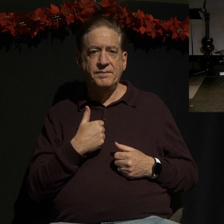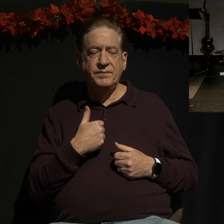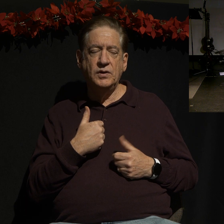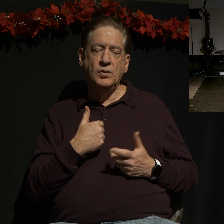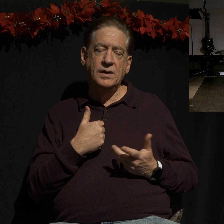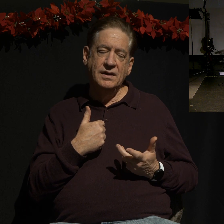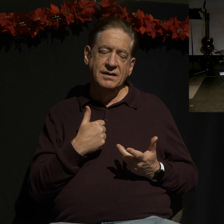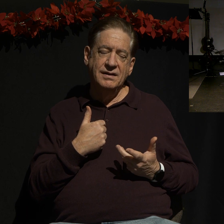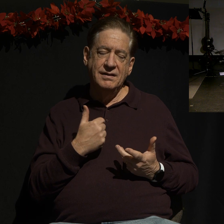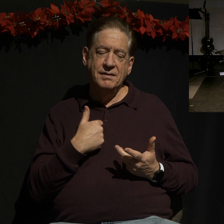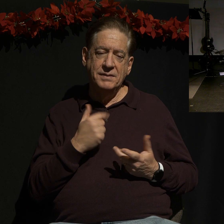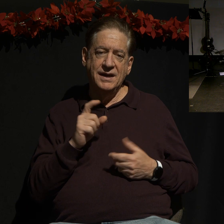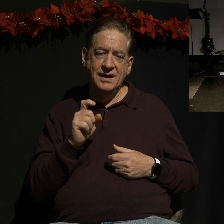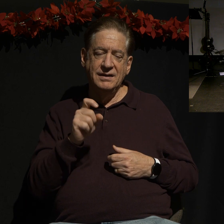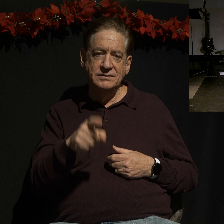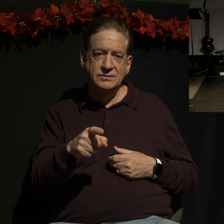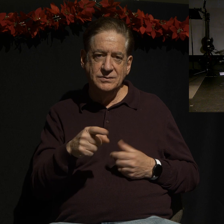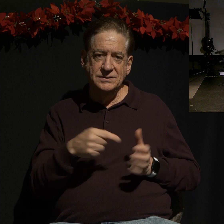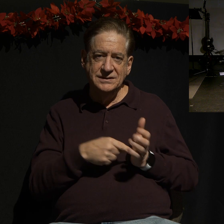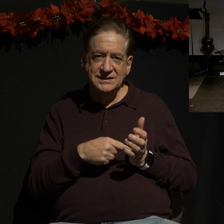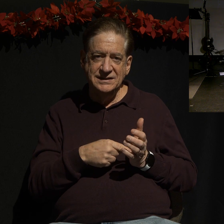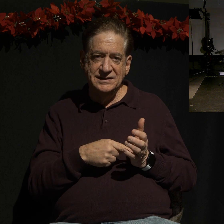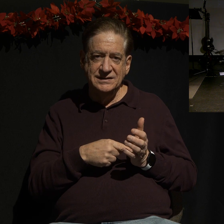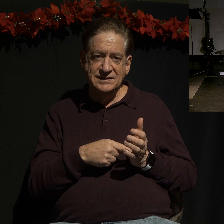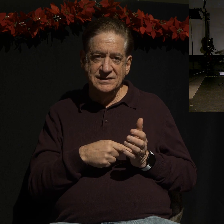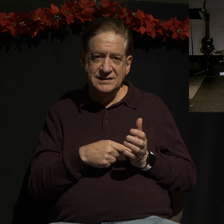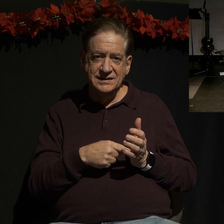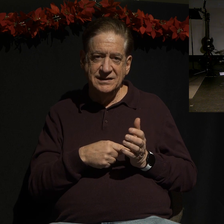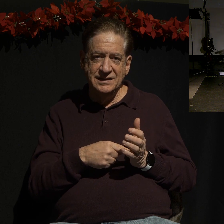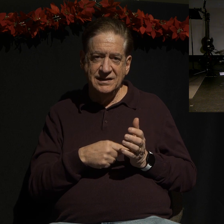Well, let me ask you this. I valued